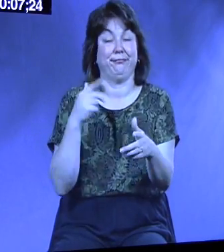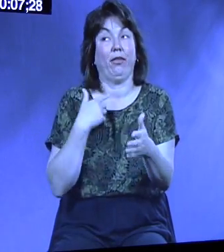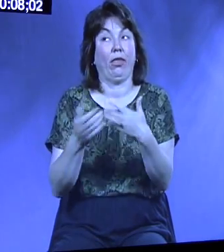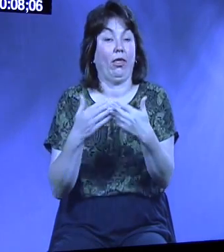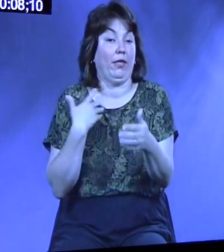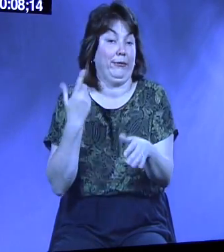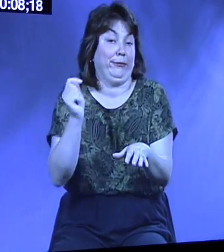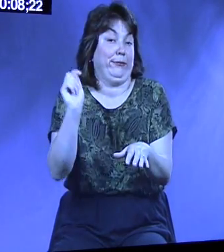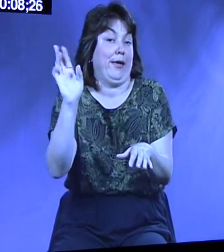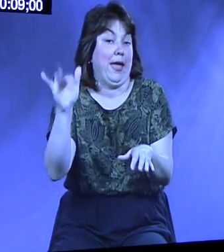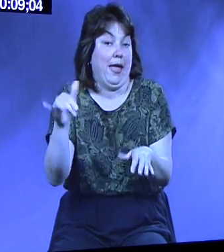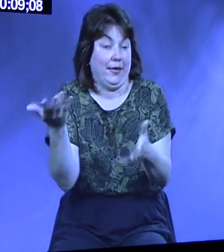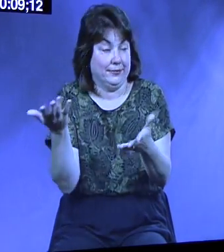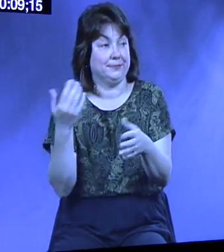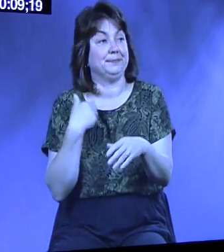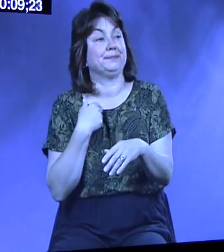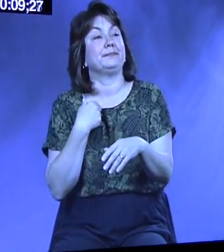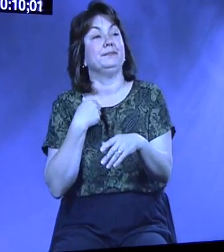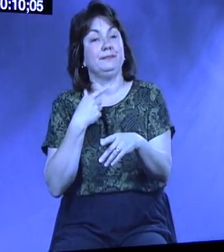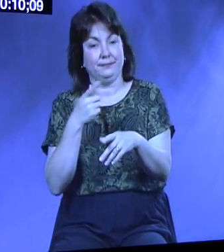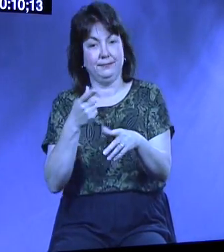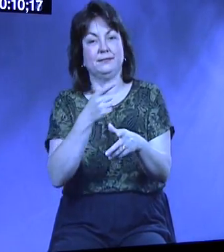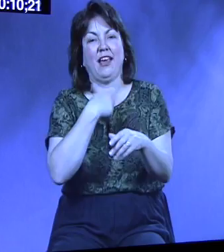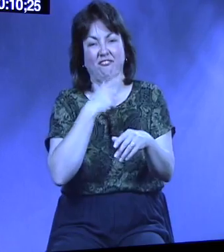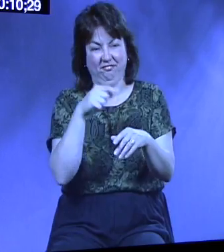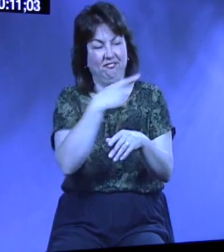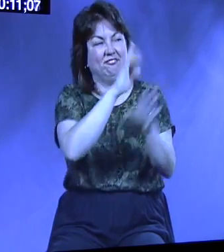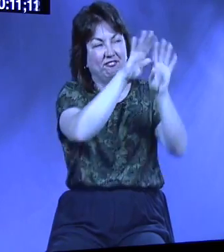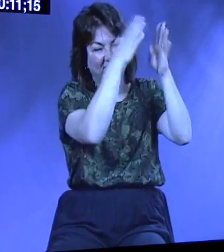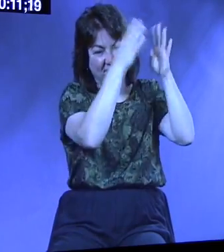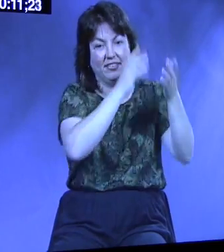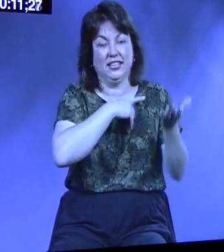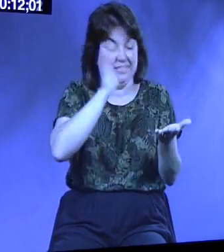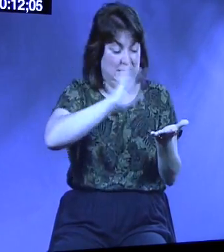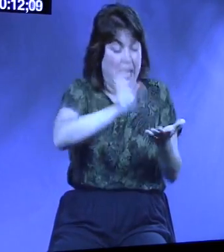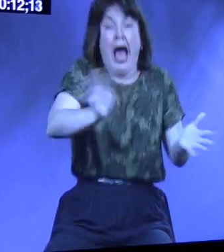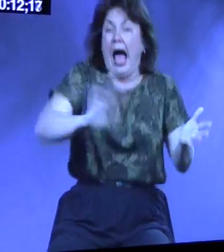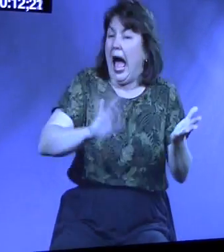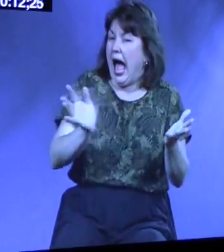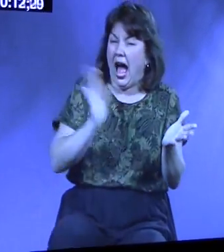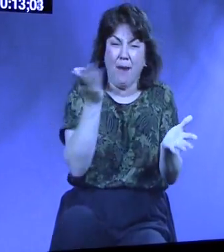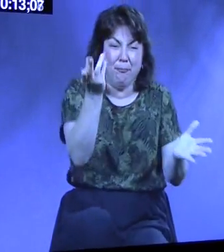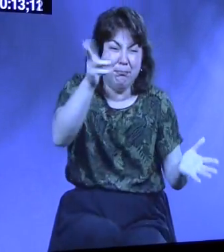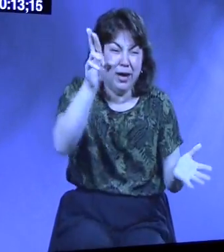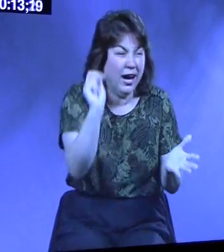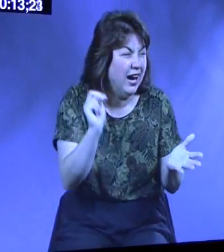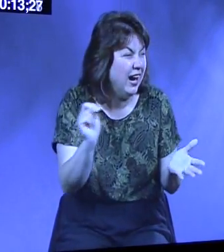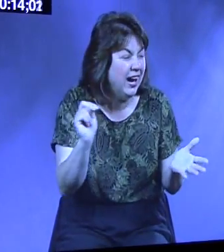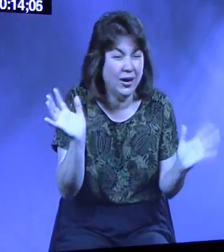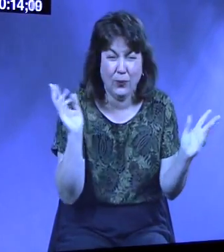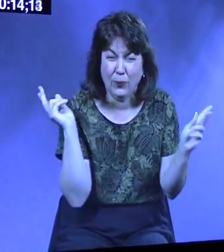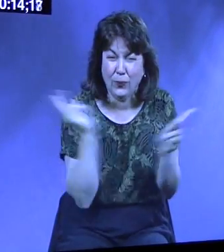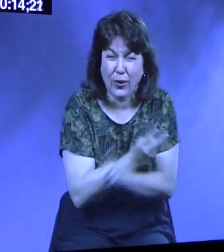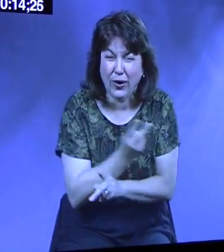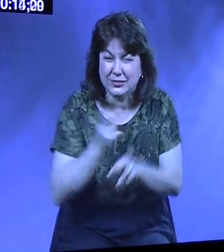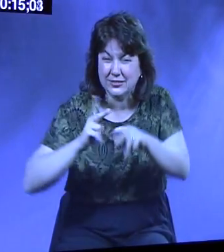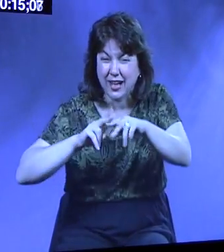to make my meat nice and tender, but for my hands when they're burning, alright, I guess, go ahead and try it,